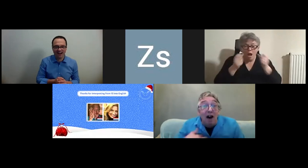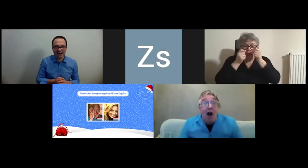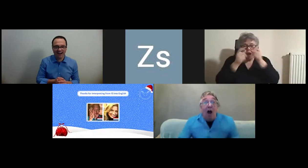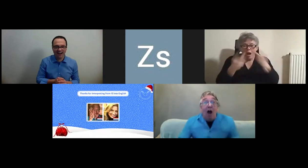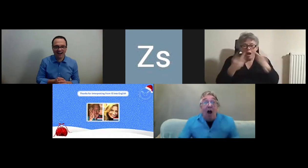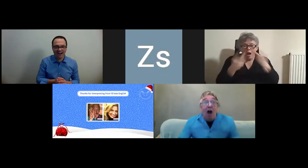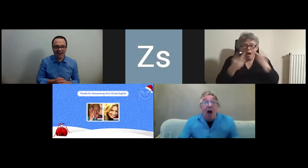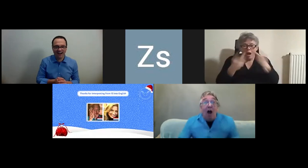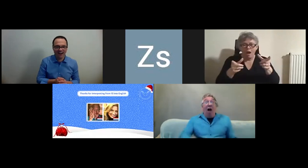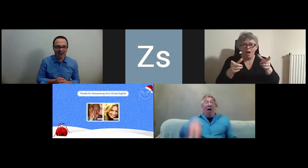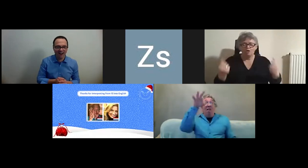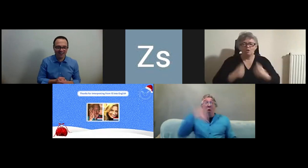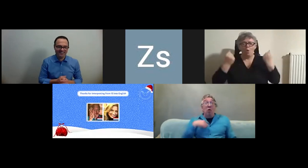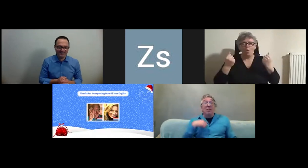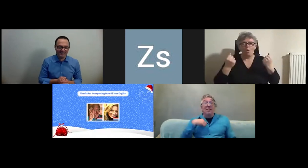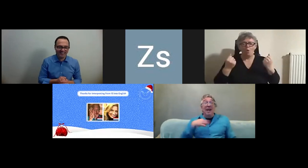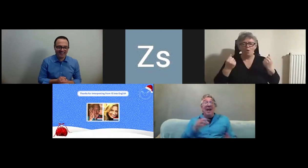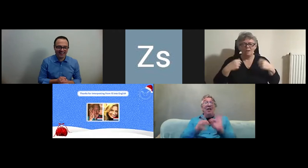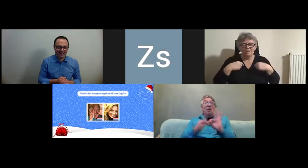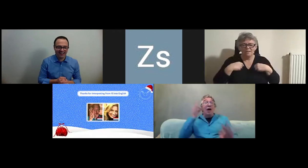I was shocked.